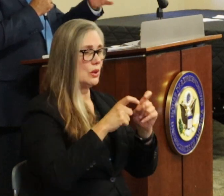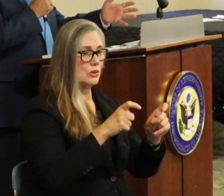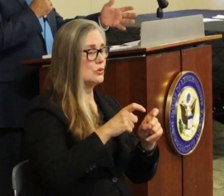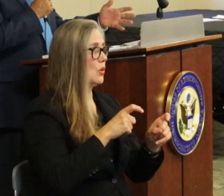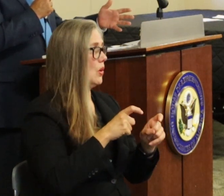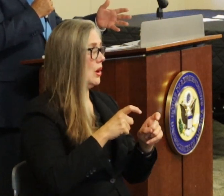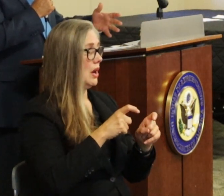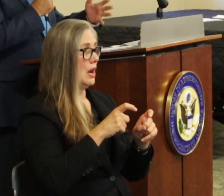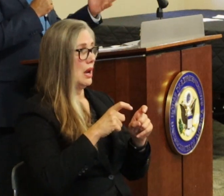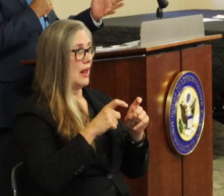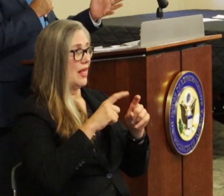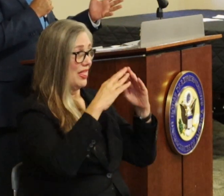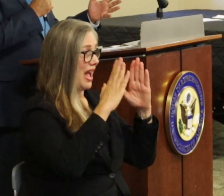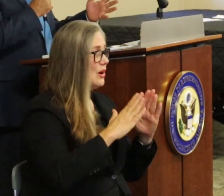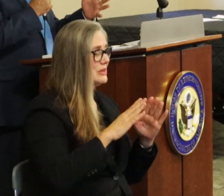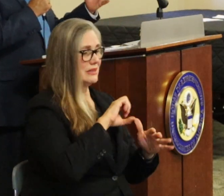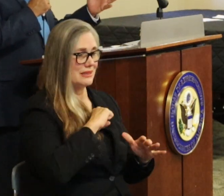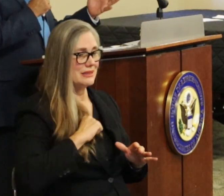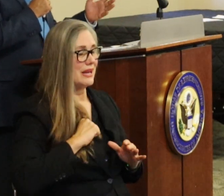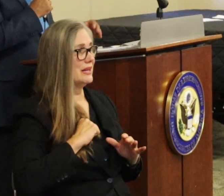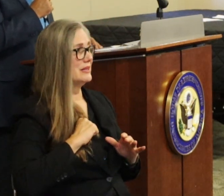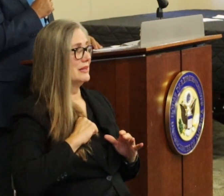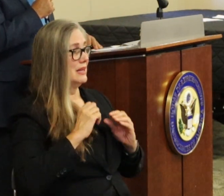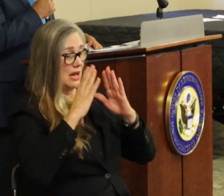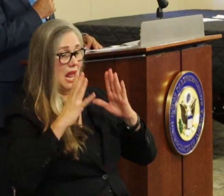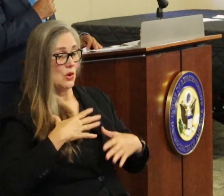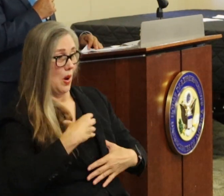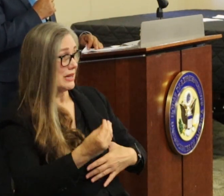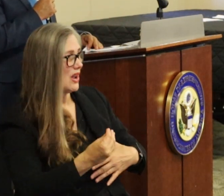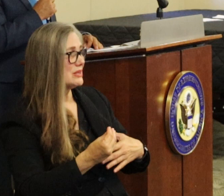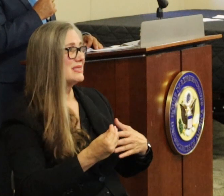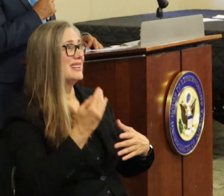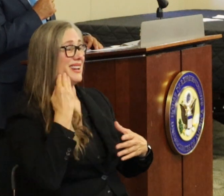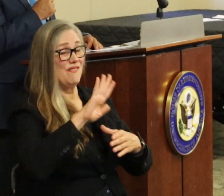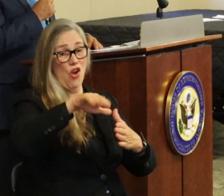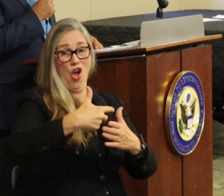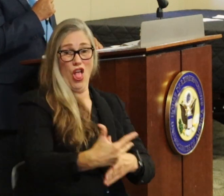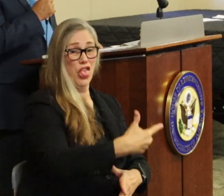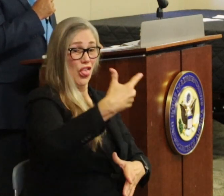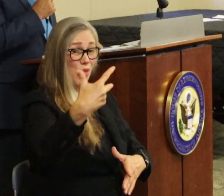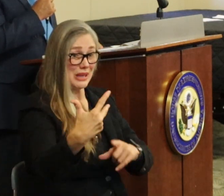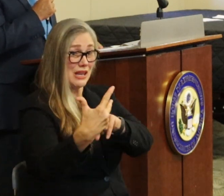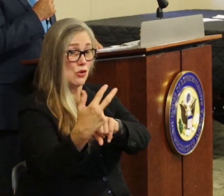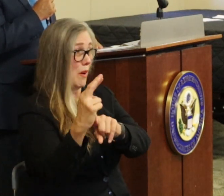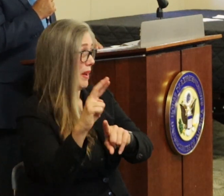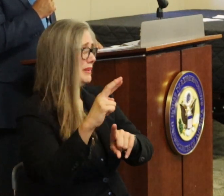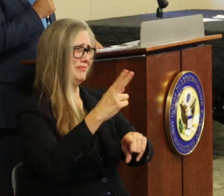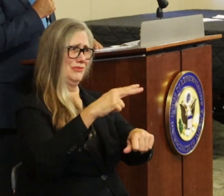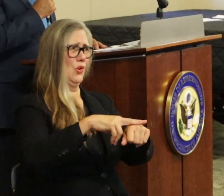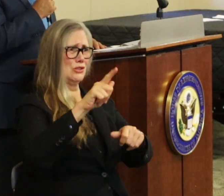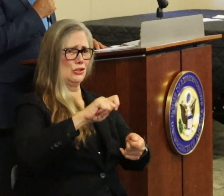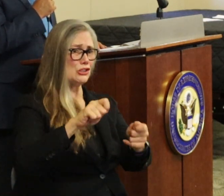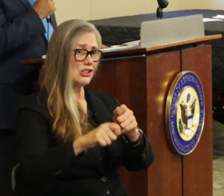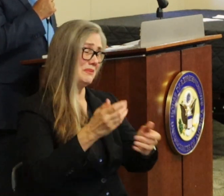the trifecta, of course, there could be some day where that could be threatened or major policy could change.